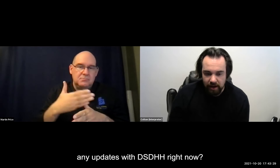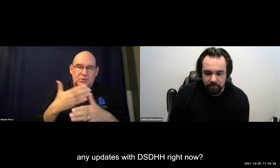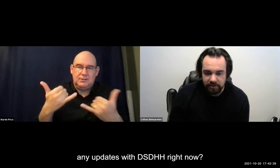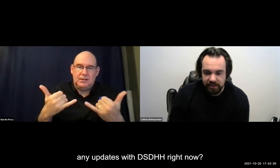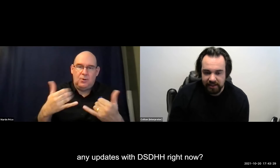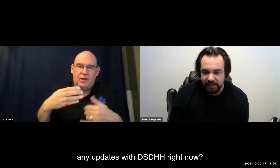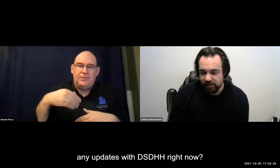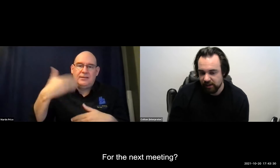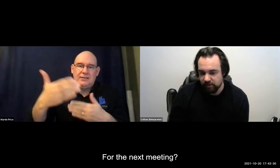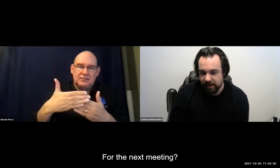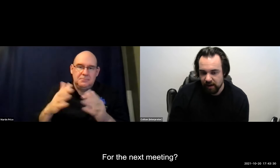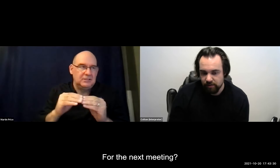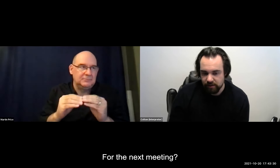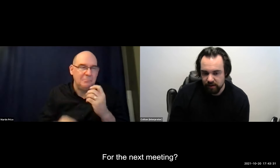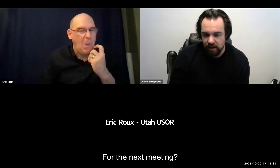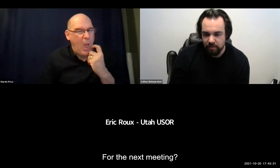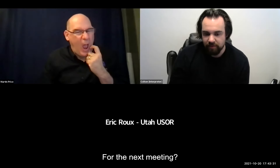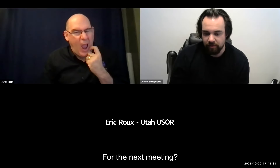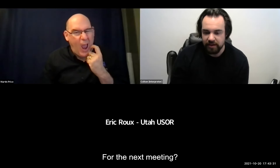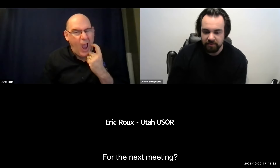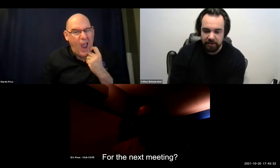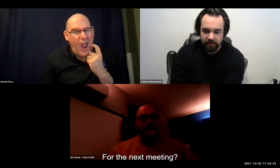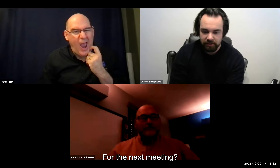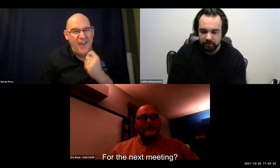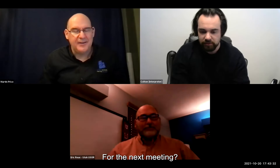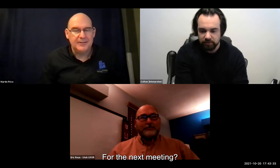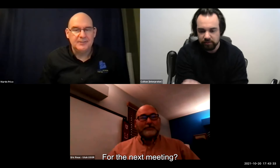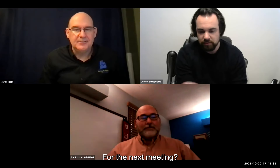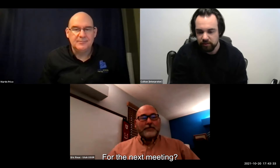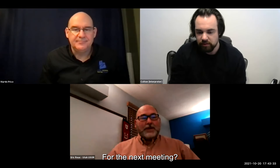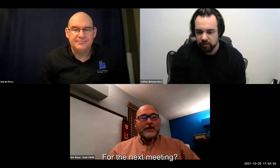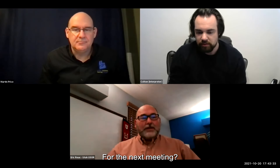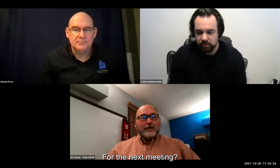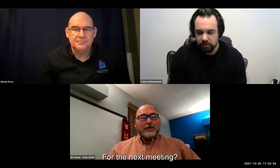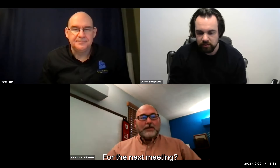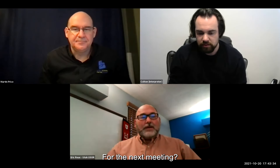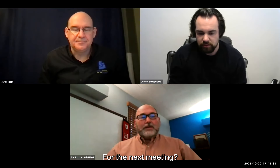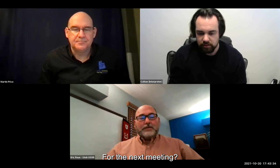with DSDHH right now for the next meeting?